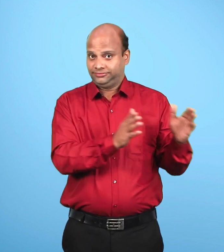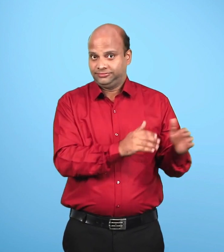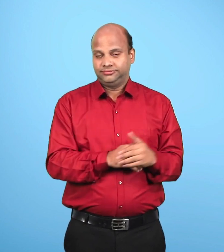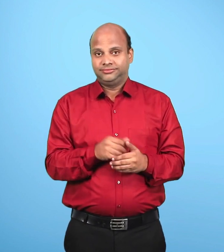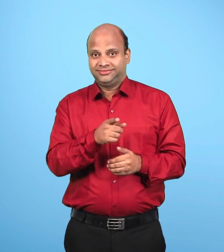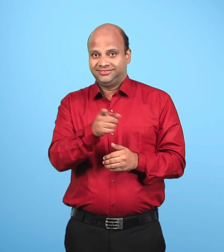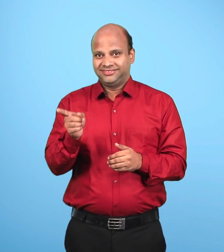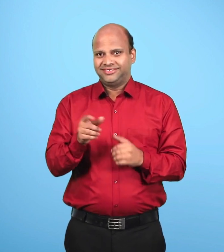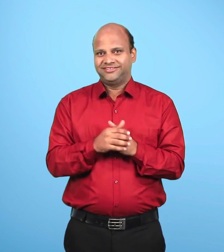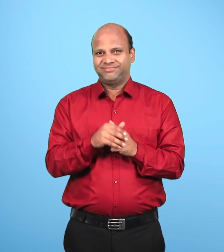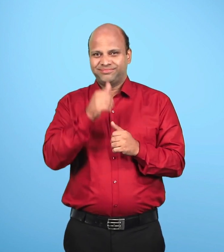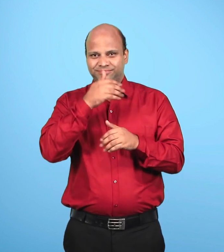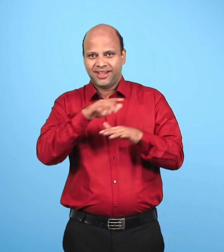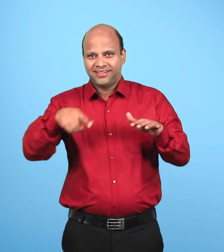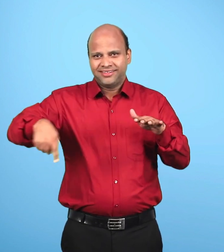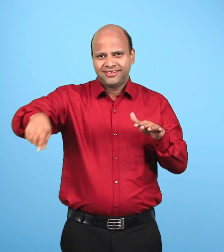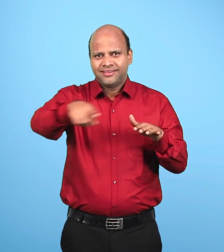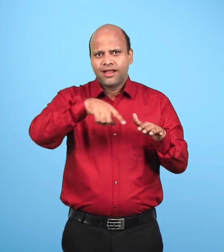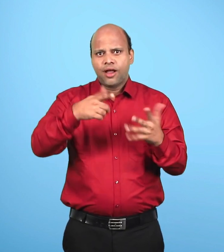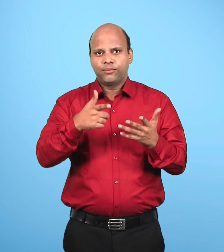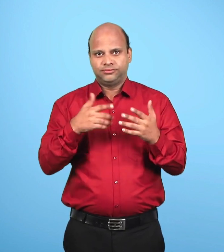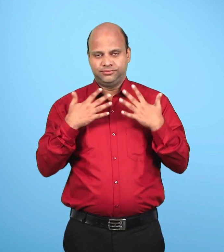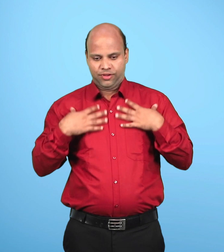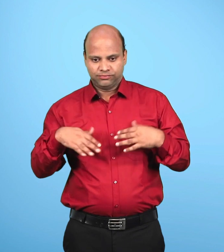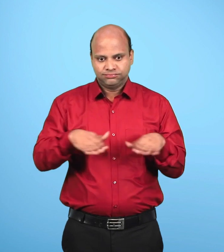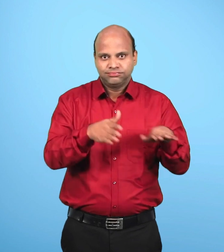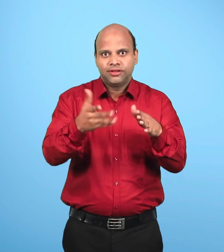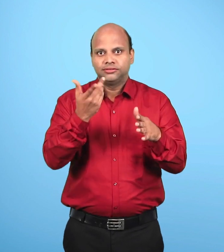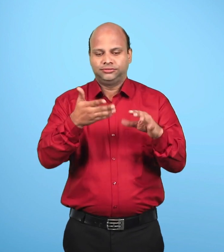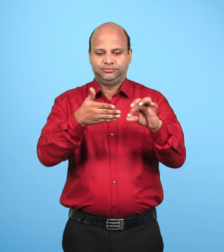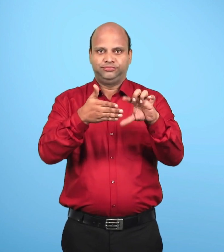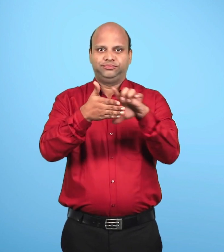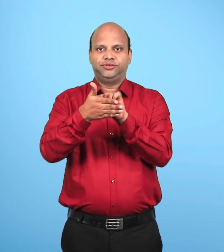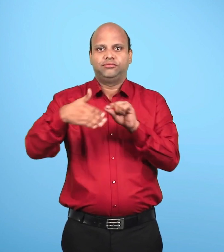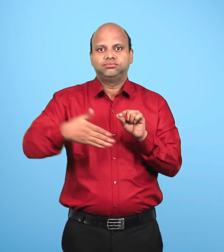However, when they move in water, they make their body shapes streamlined.